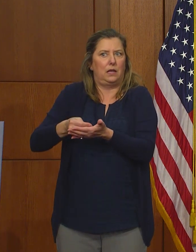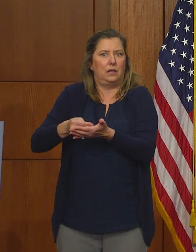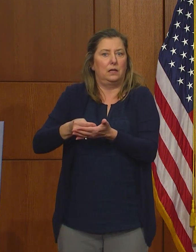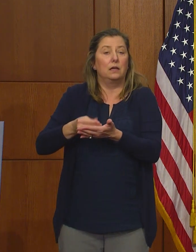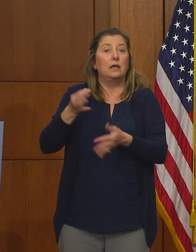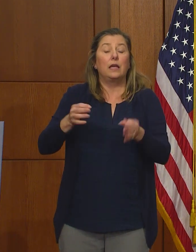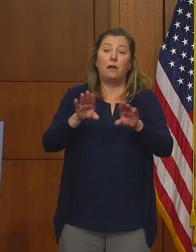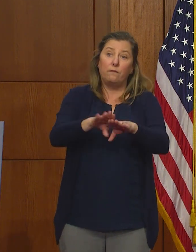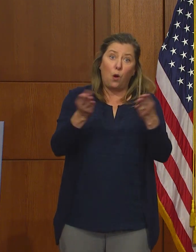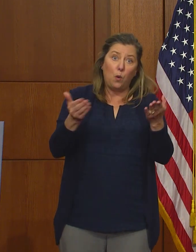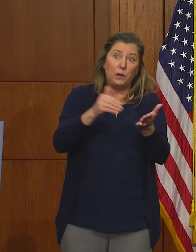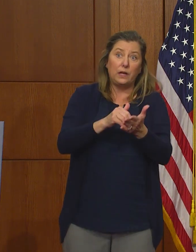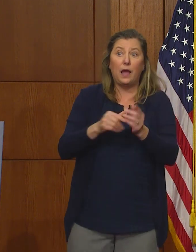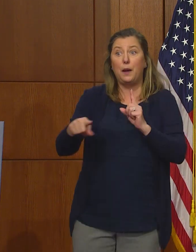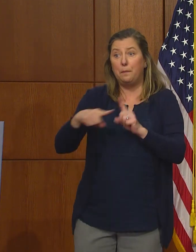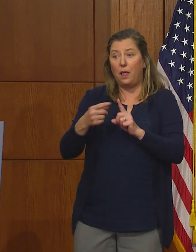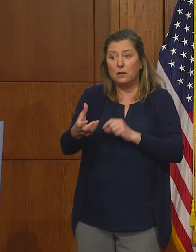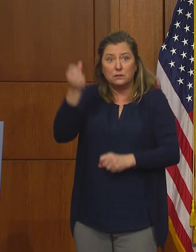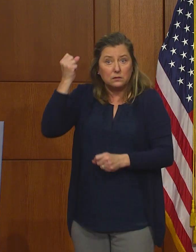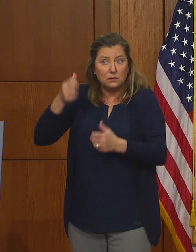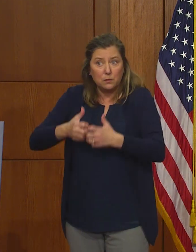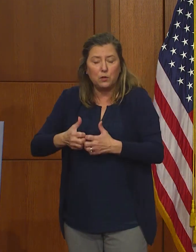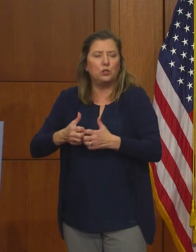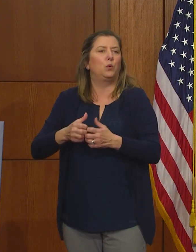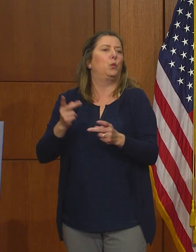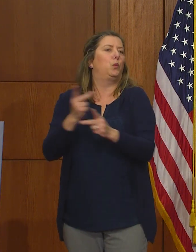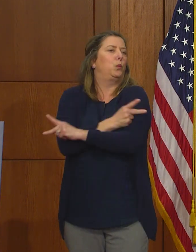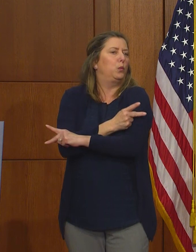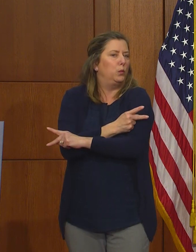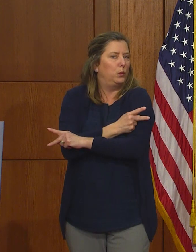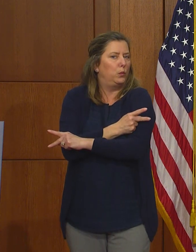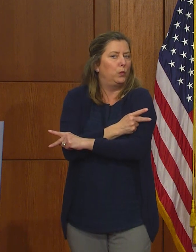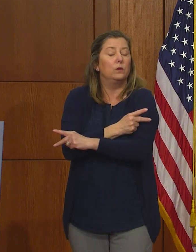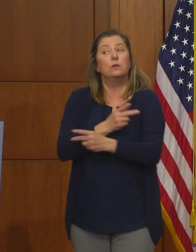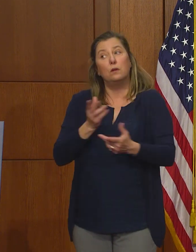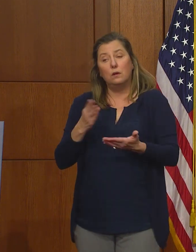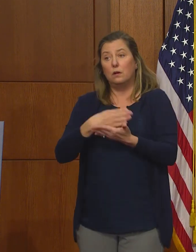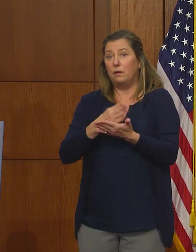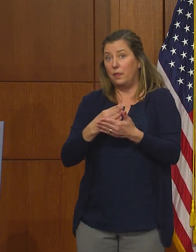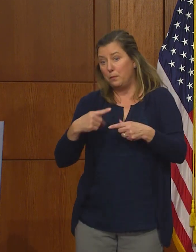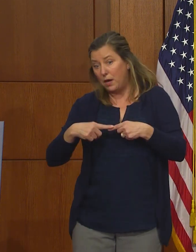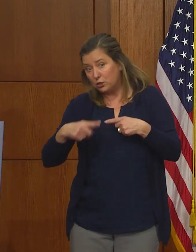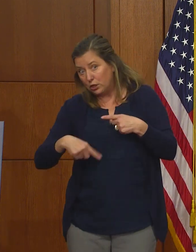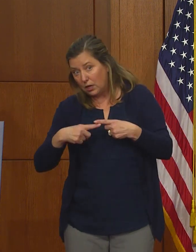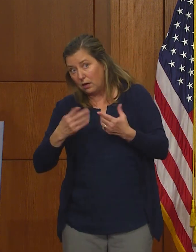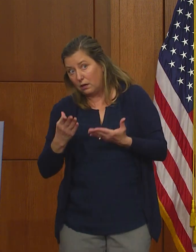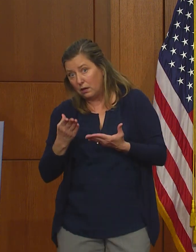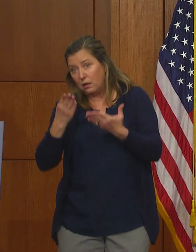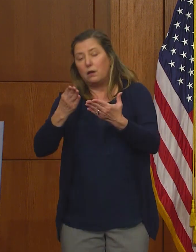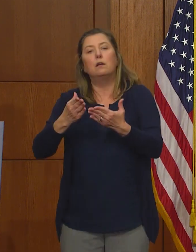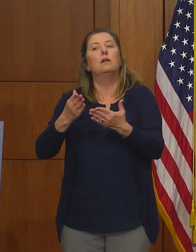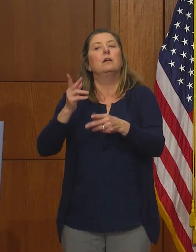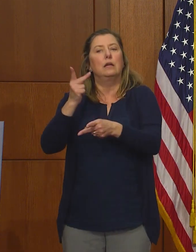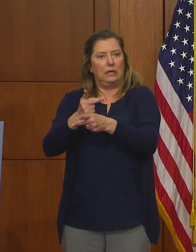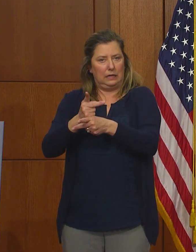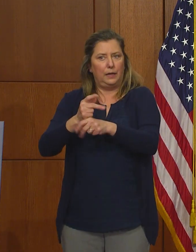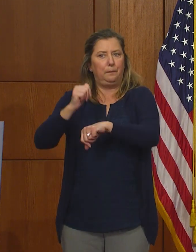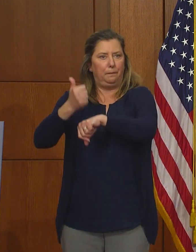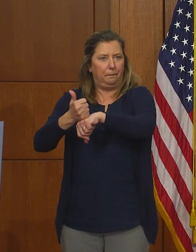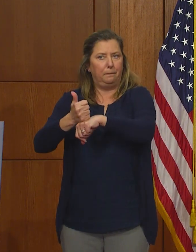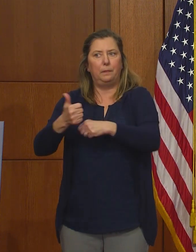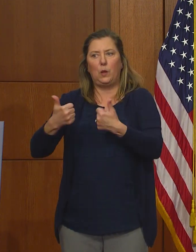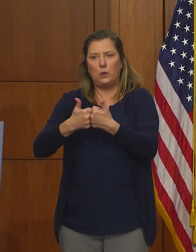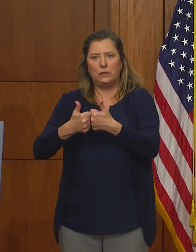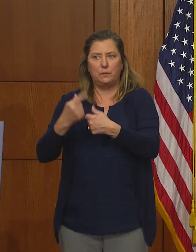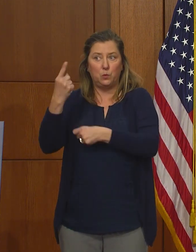take those machines away, it would be a double hit. So the governor in the budget process offered an amendment to keep those games of skill in business for one more